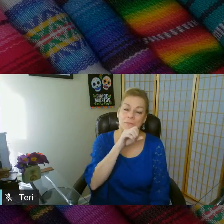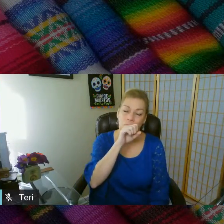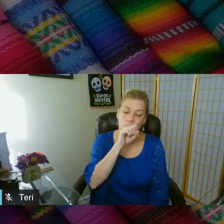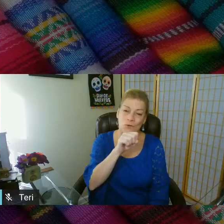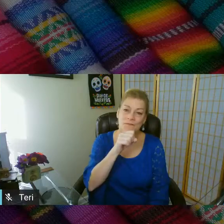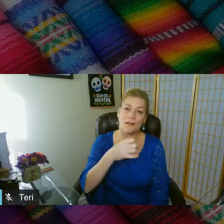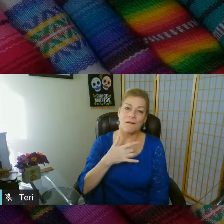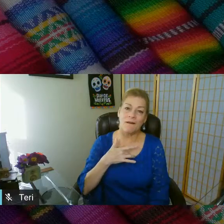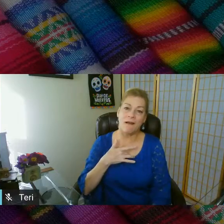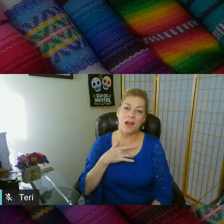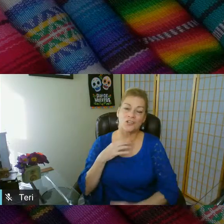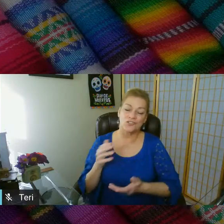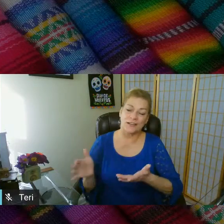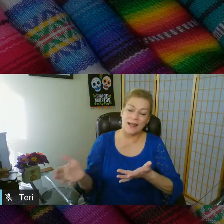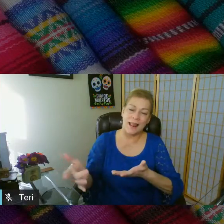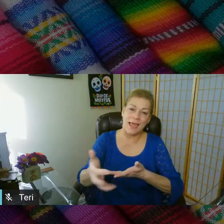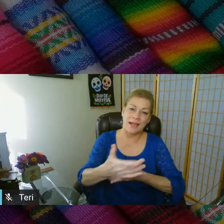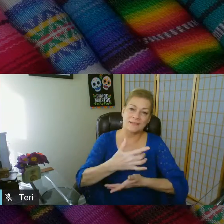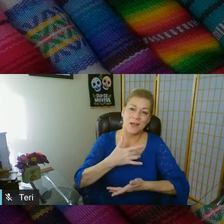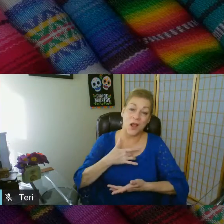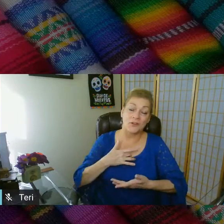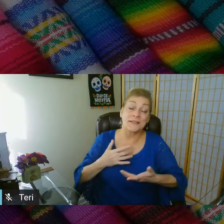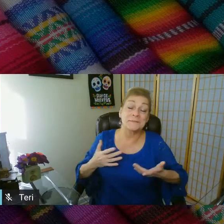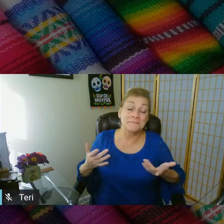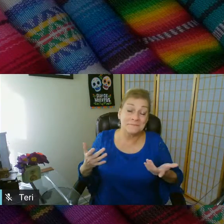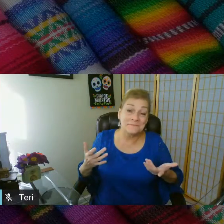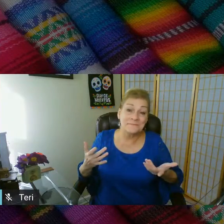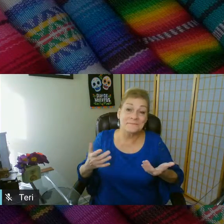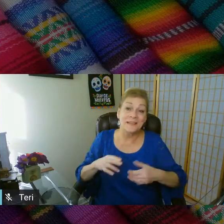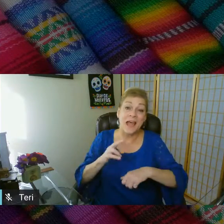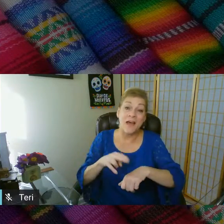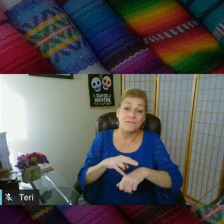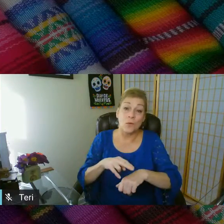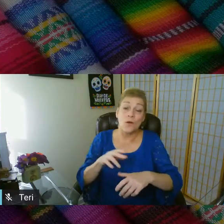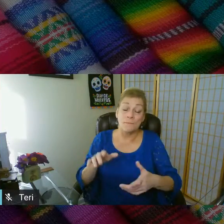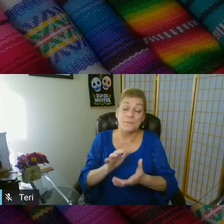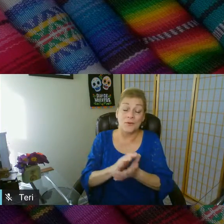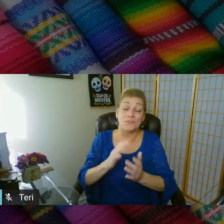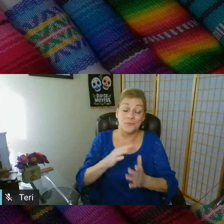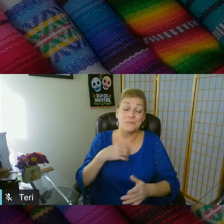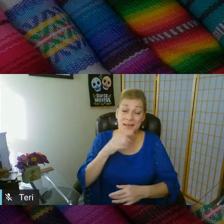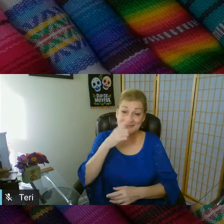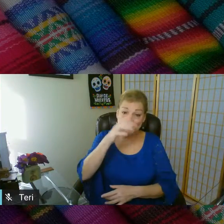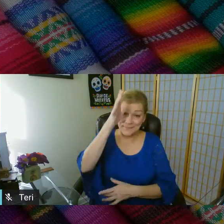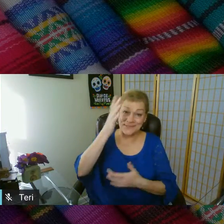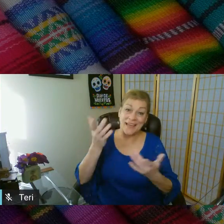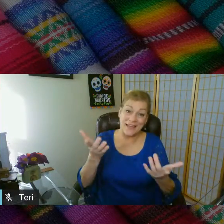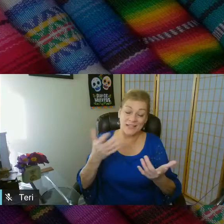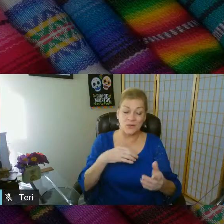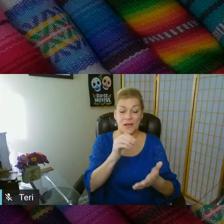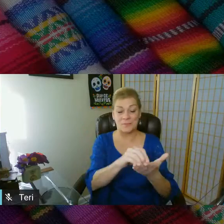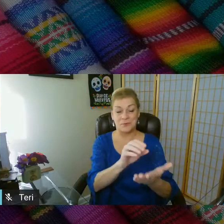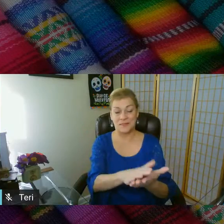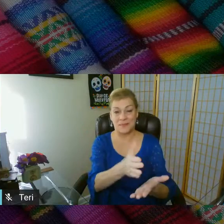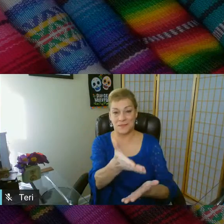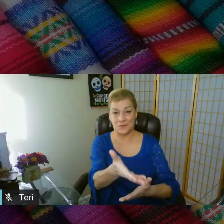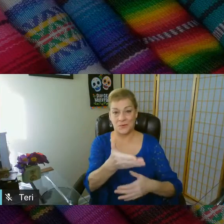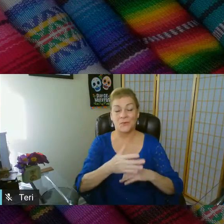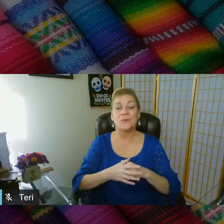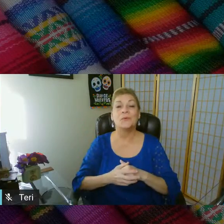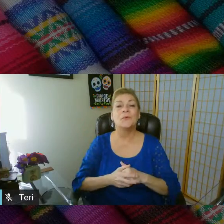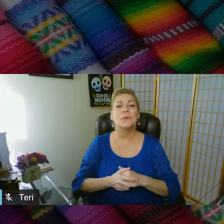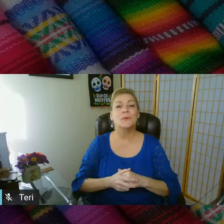hearts. And, and so she, of course, was married to my stepdad. So I put that there. And,